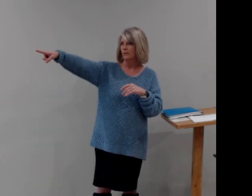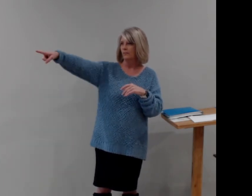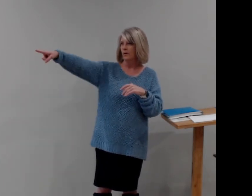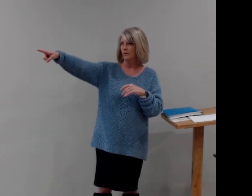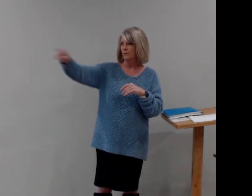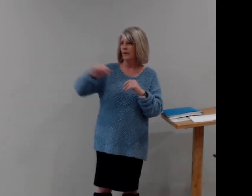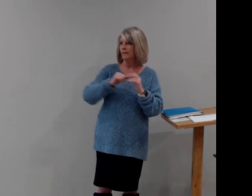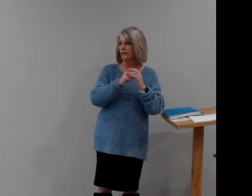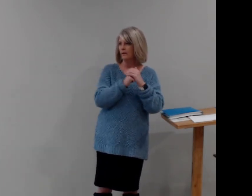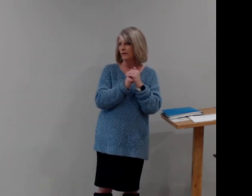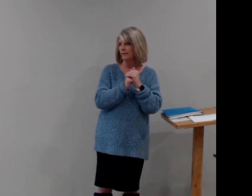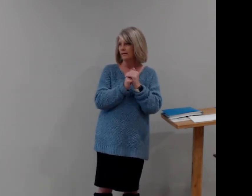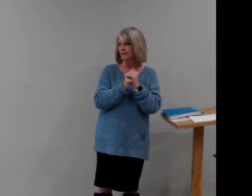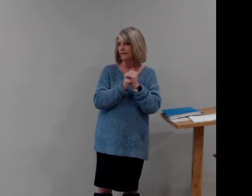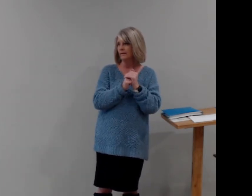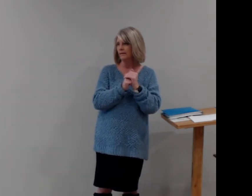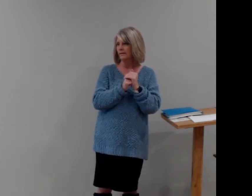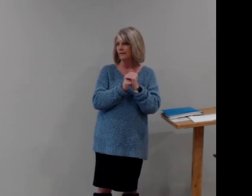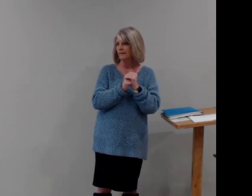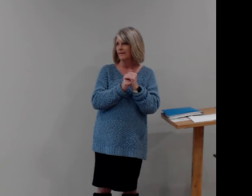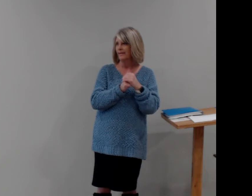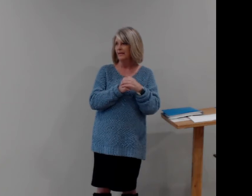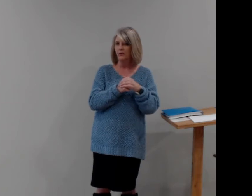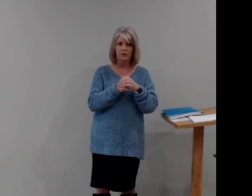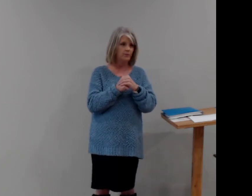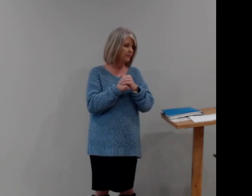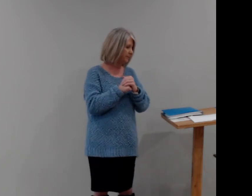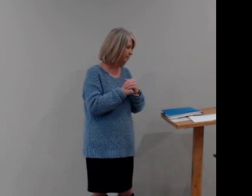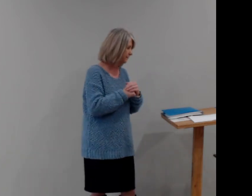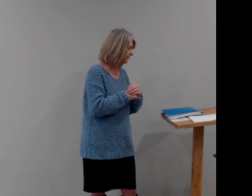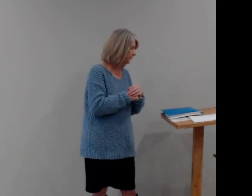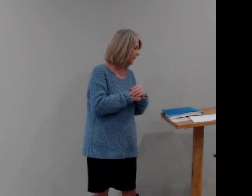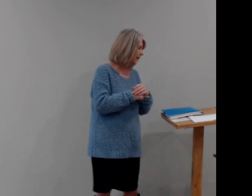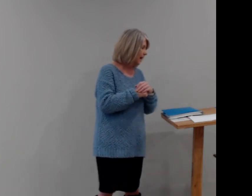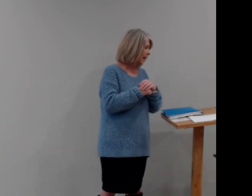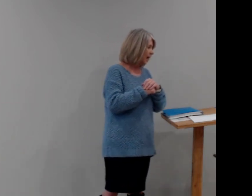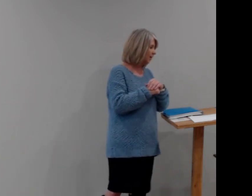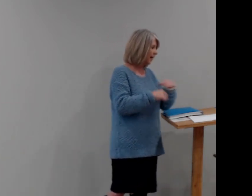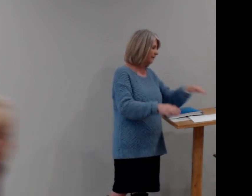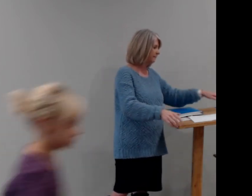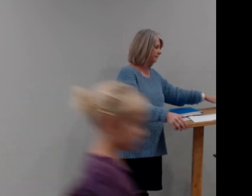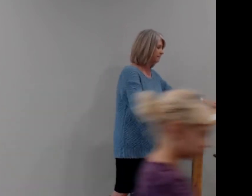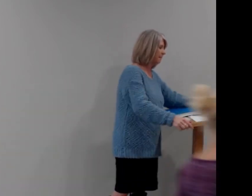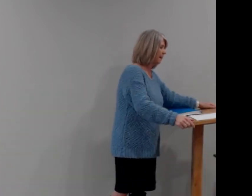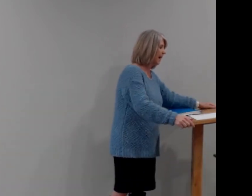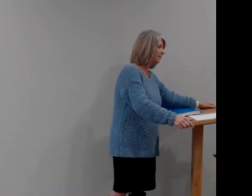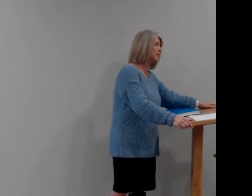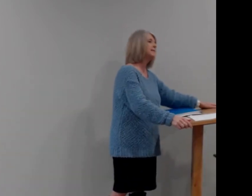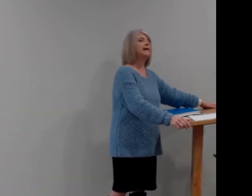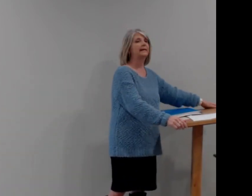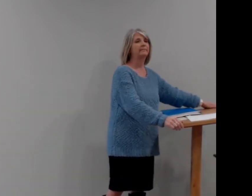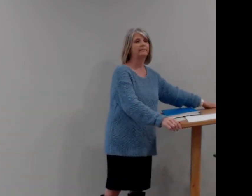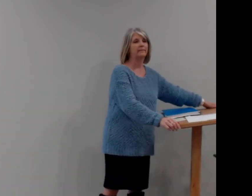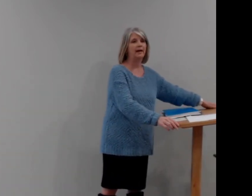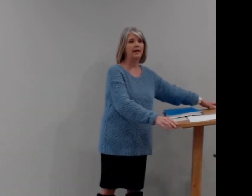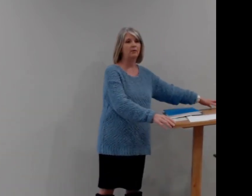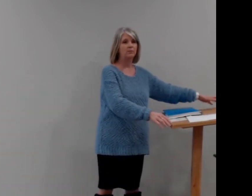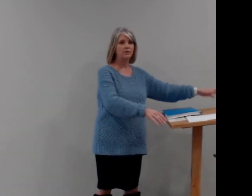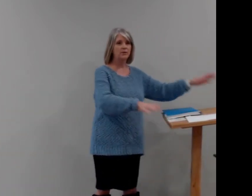Got one right there. Thank you. Okay, I'm going to say it, and because we've gone